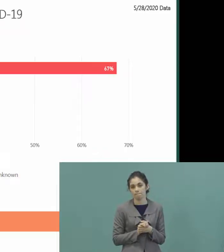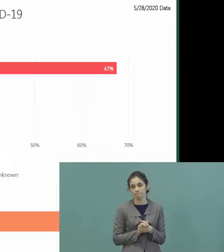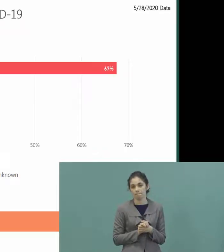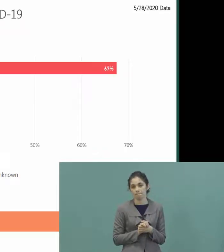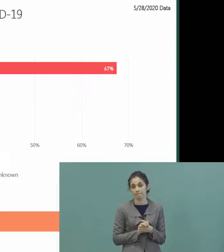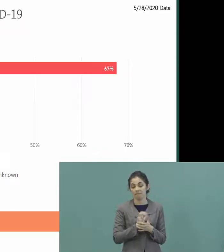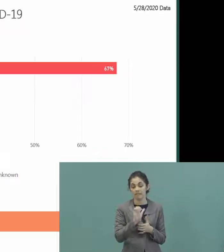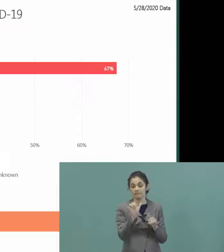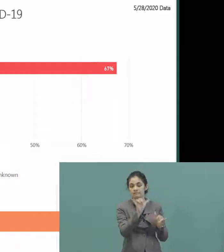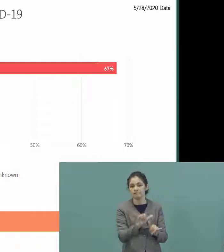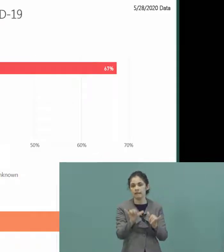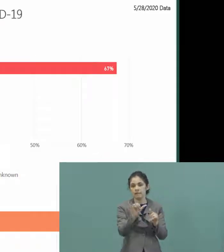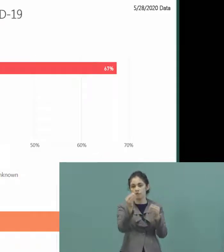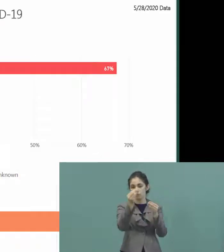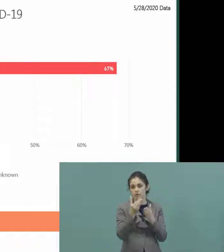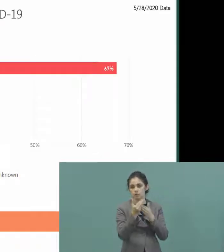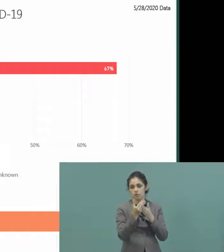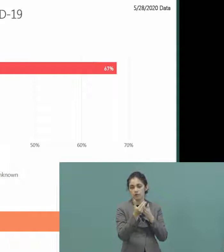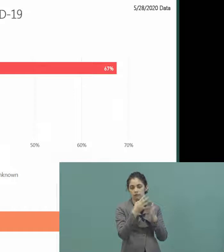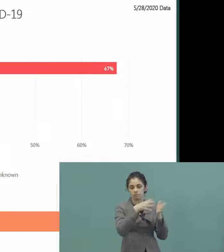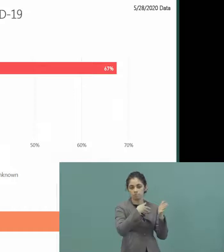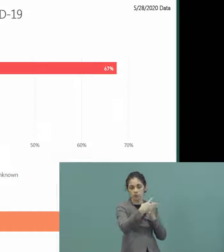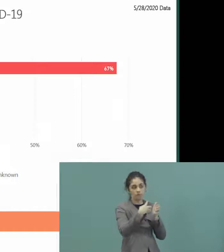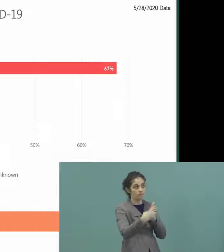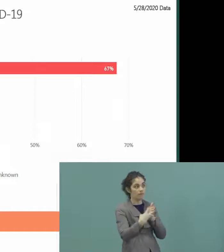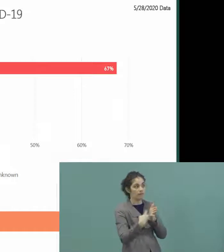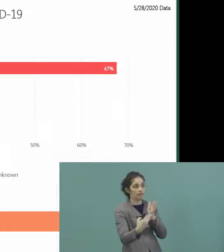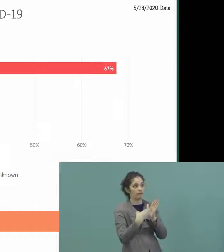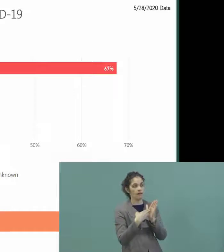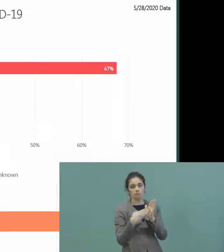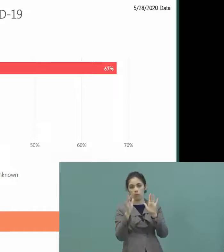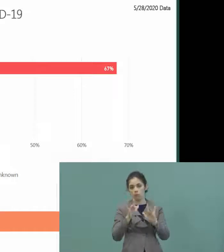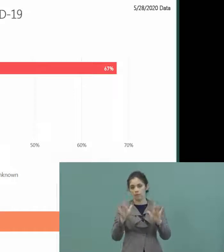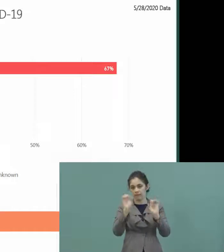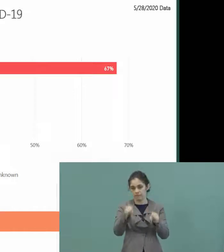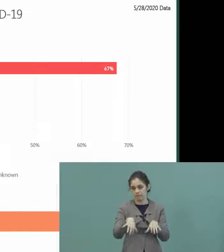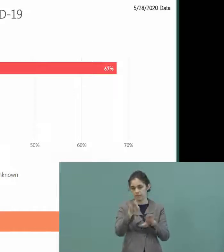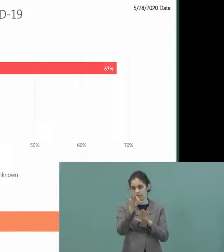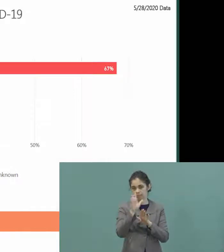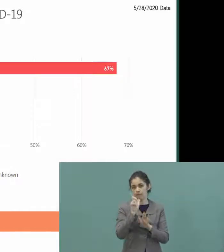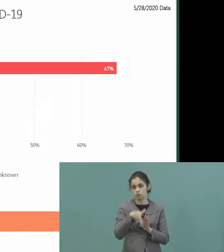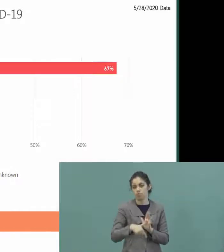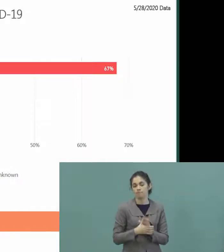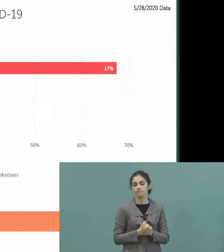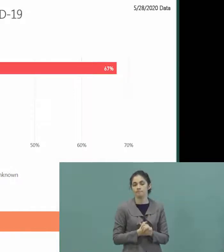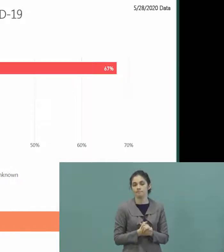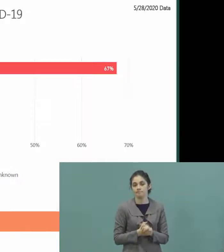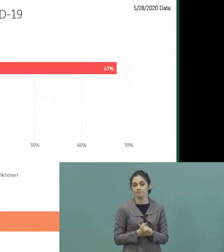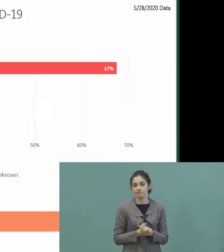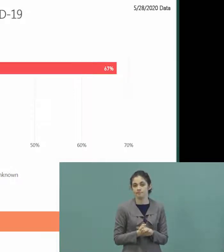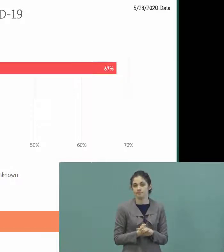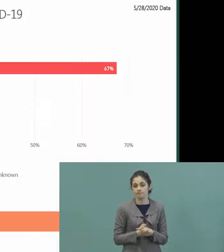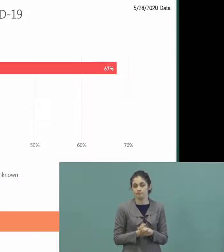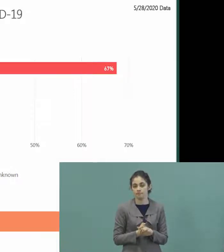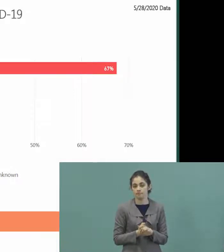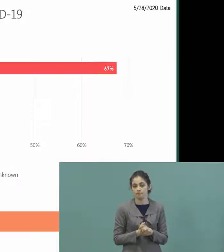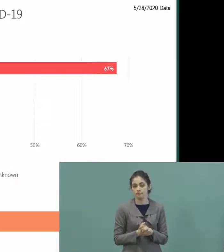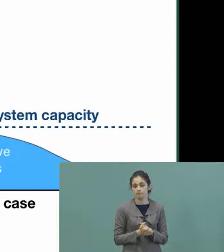This is the same information in graph form, and again, it'll be on our website shortly.